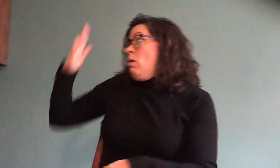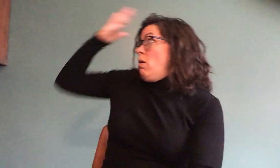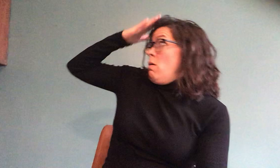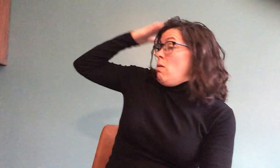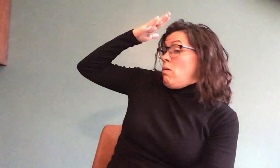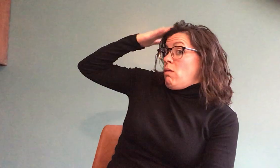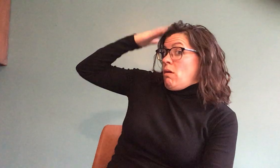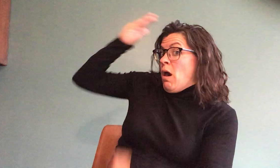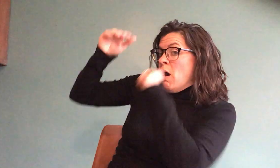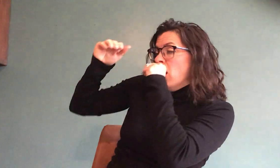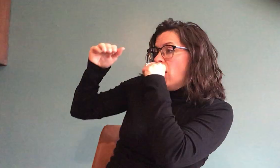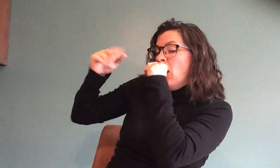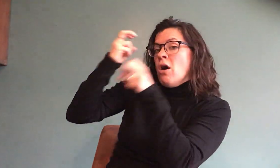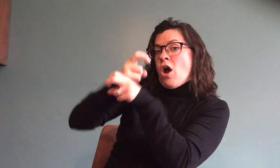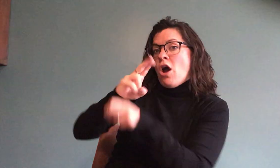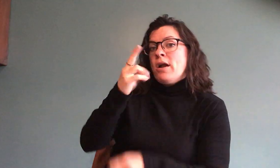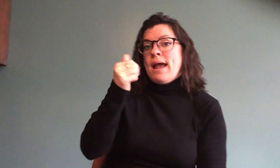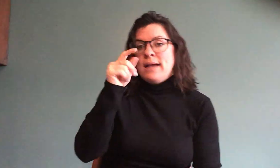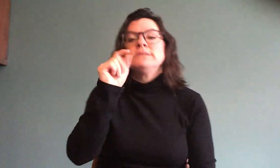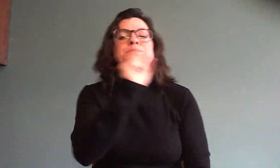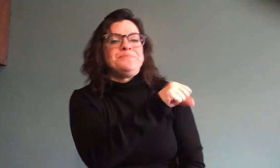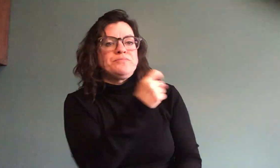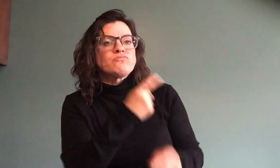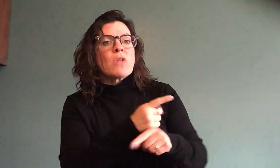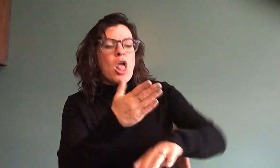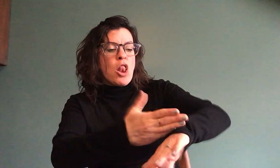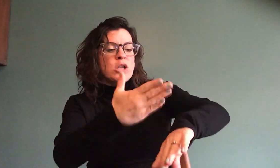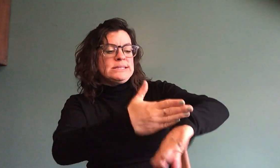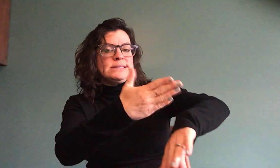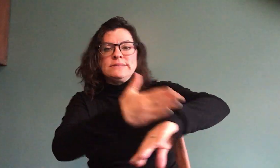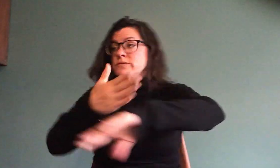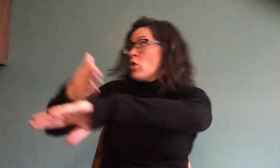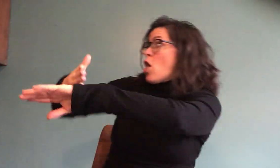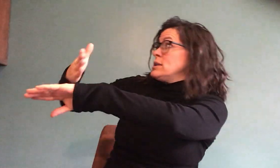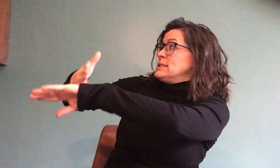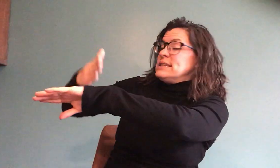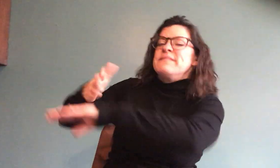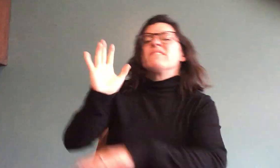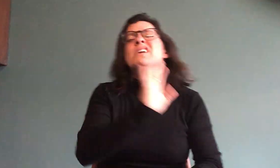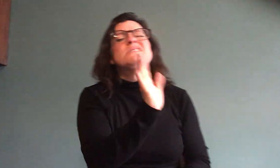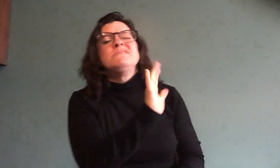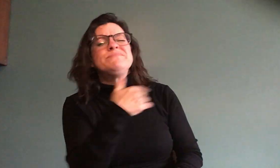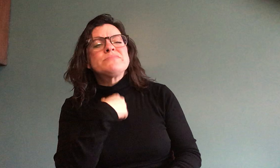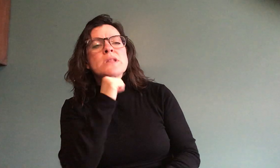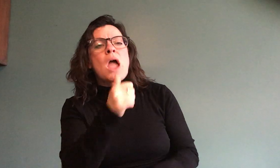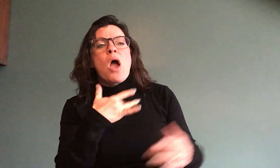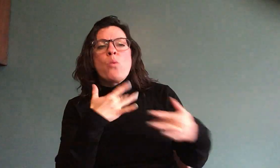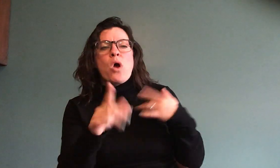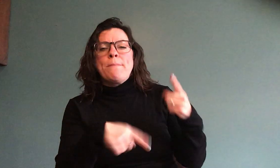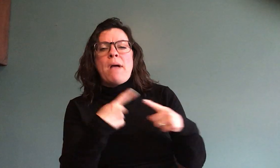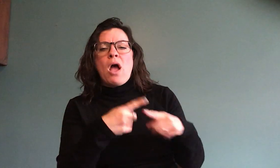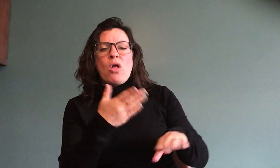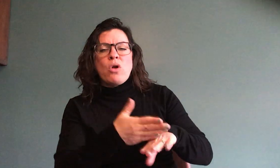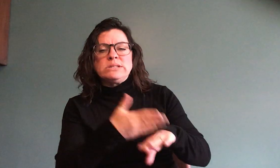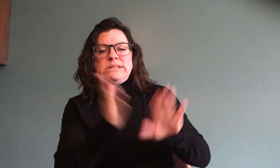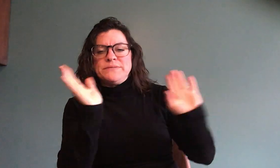he got on? What can you see? A vest. What color is the vest? Yeah, Neon